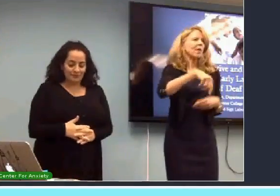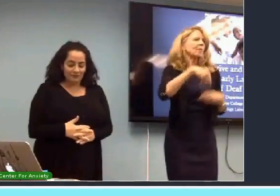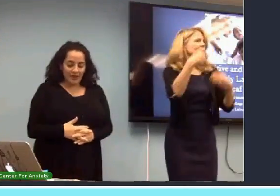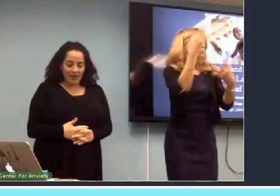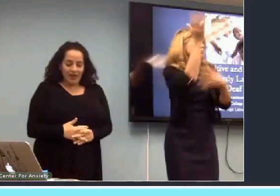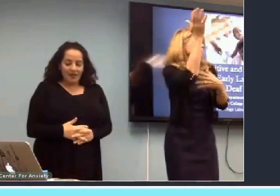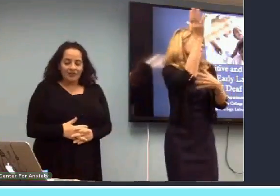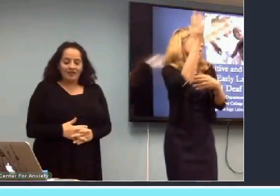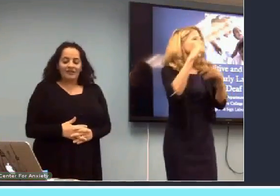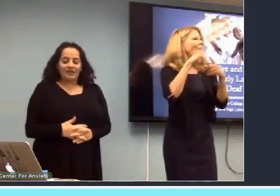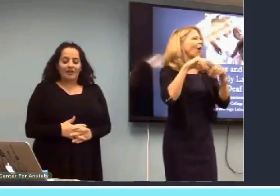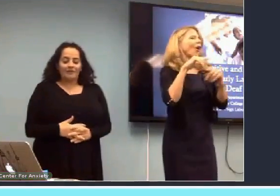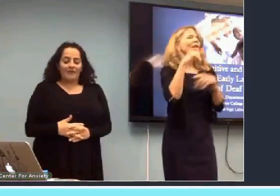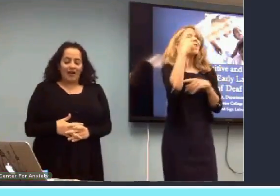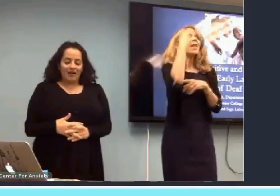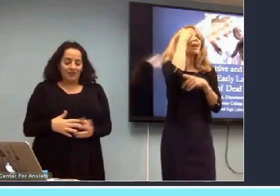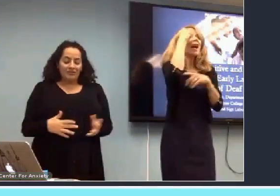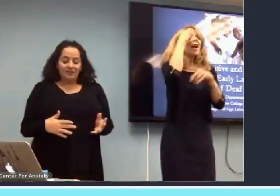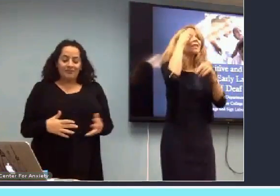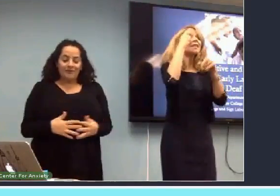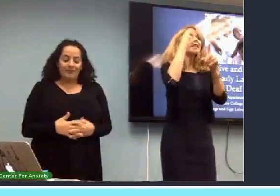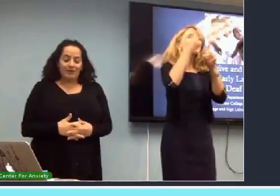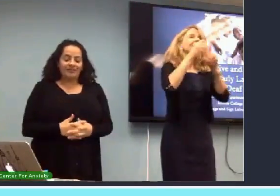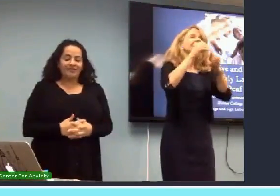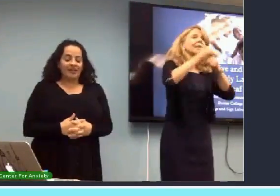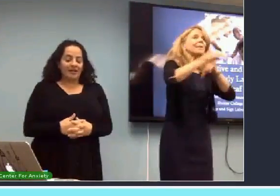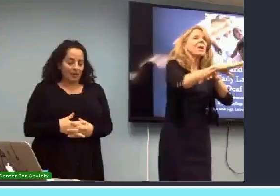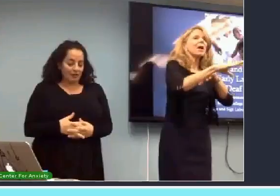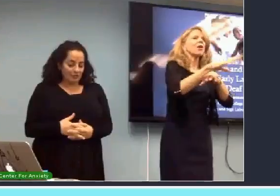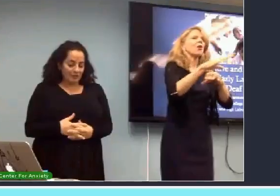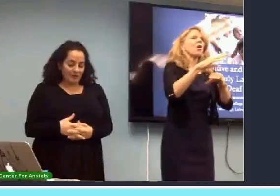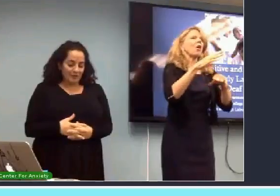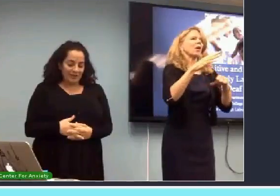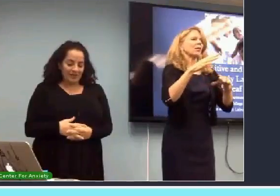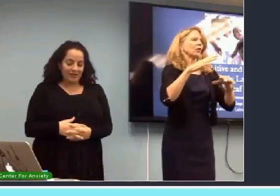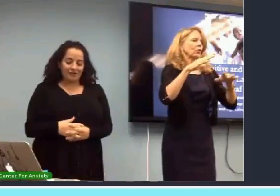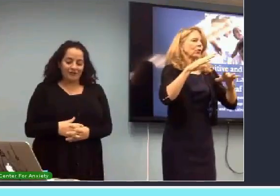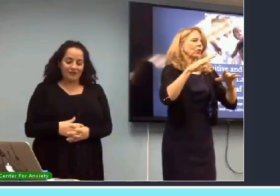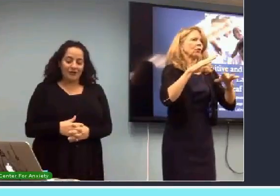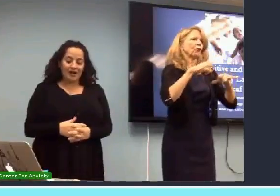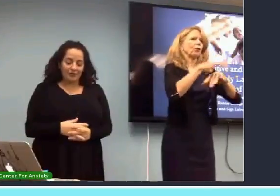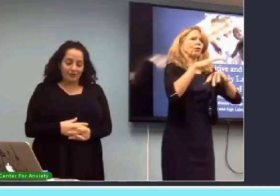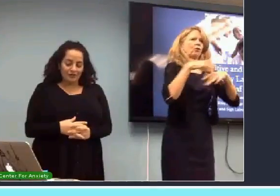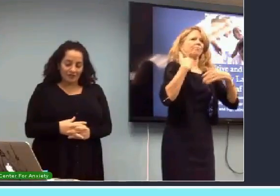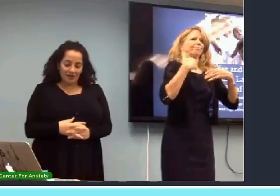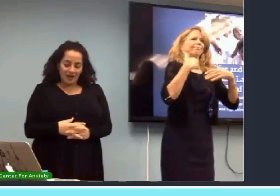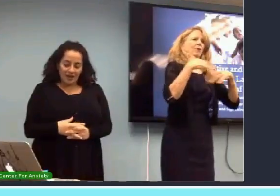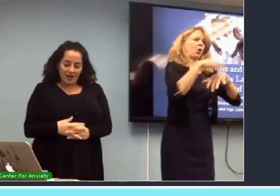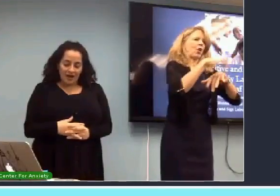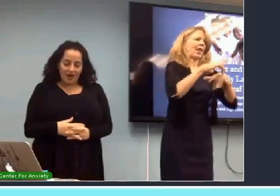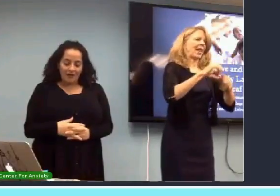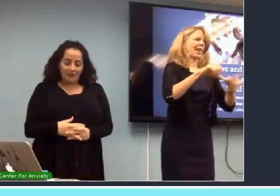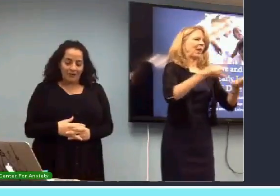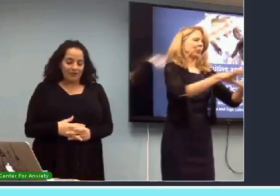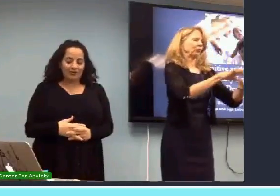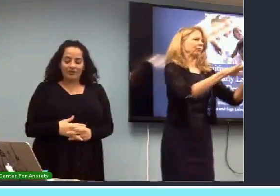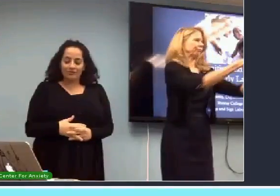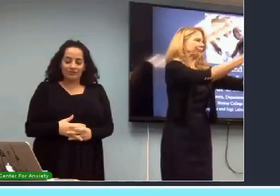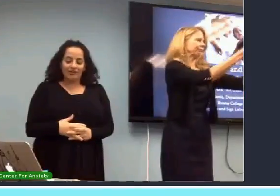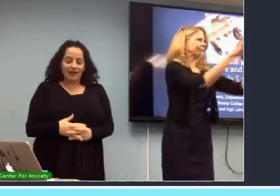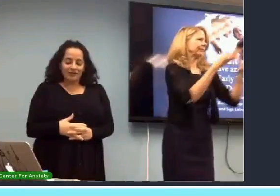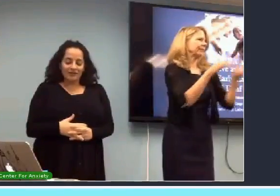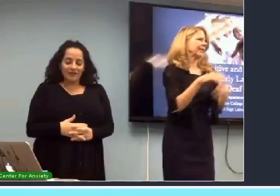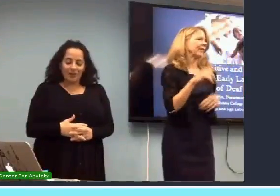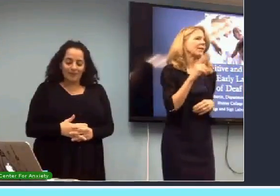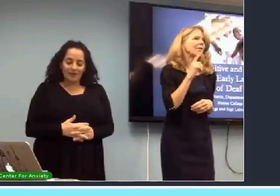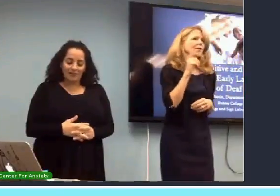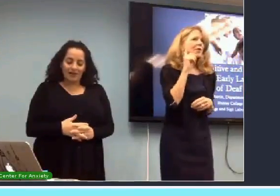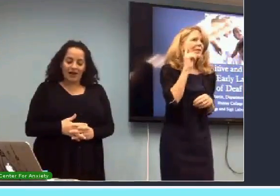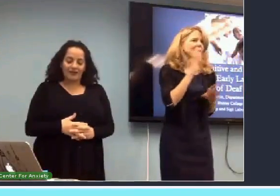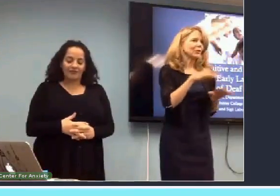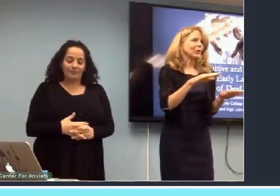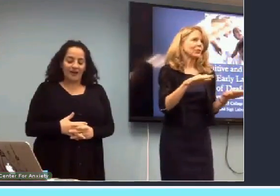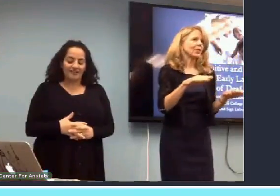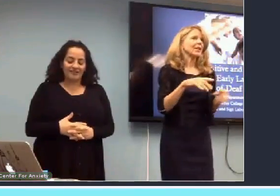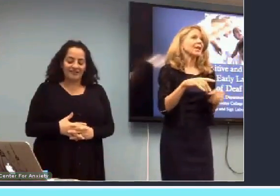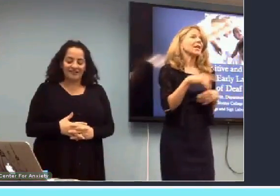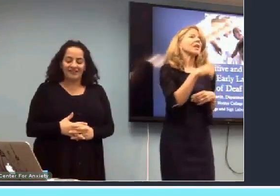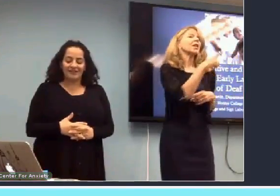children. She's a faculty member in the psychology department at Hunter College, where she teaches child development, cognitive processes,